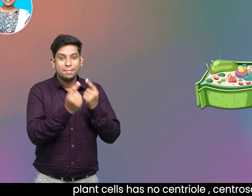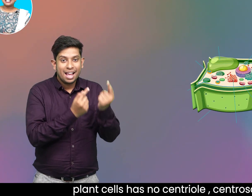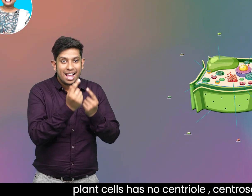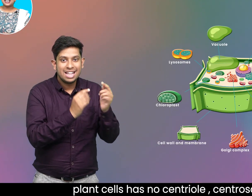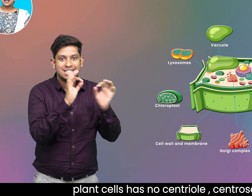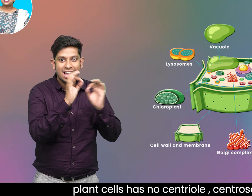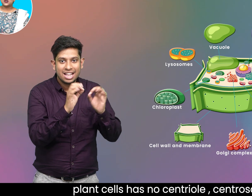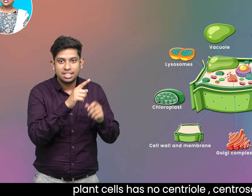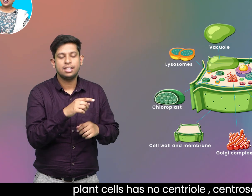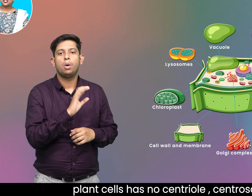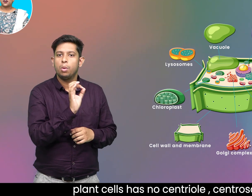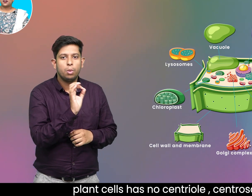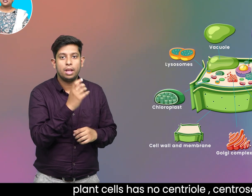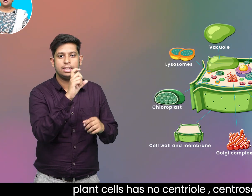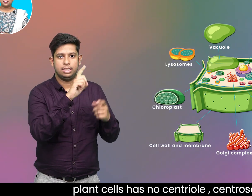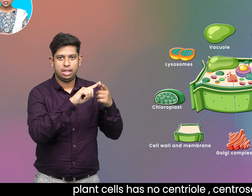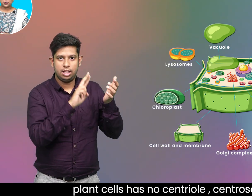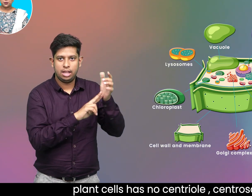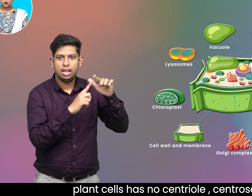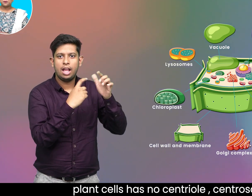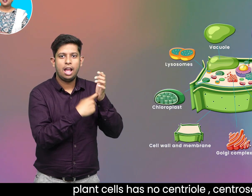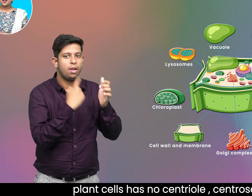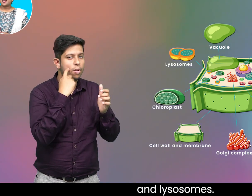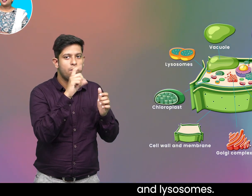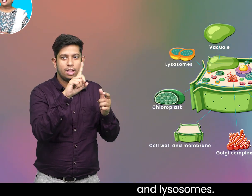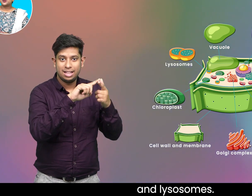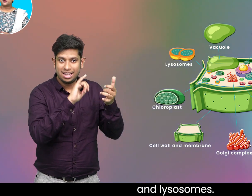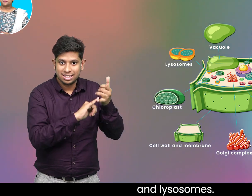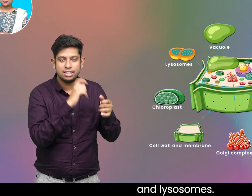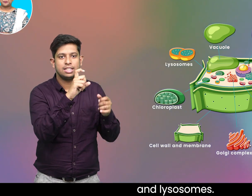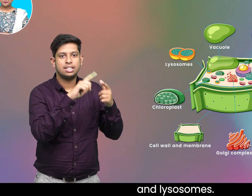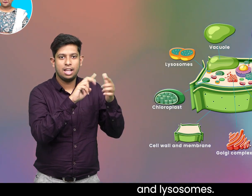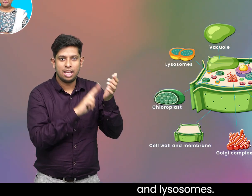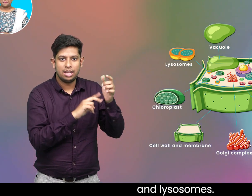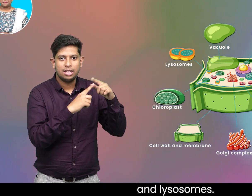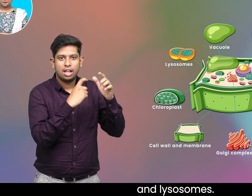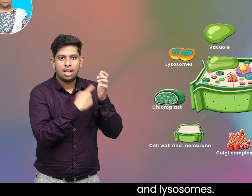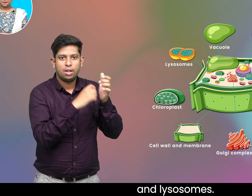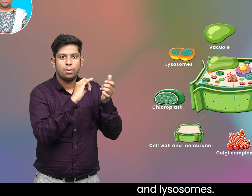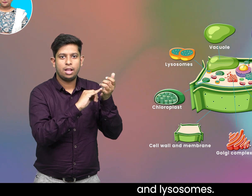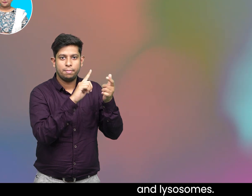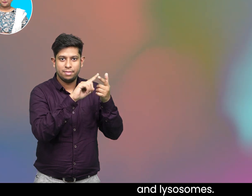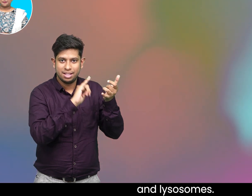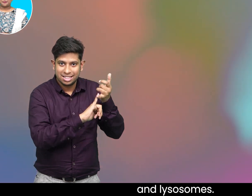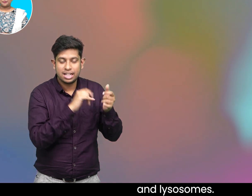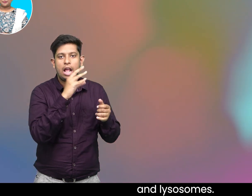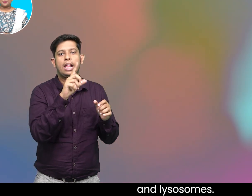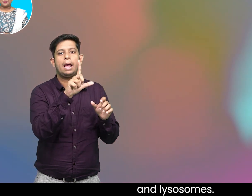Plant cells has no centrioles, centrosomes and lysosomes.